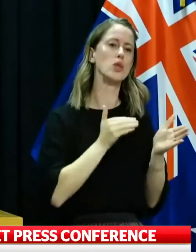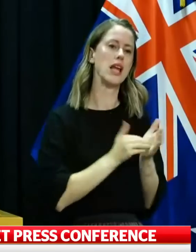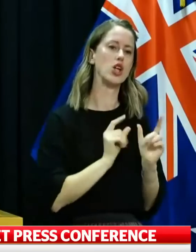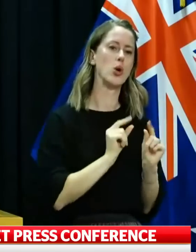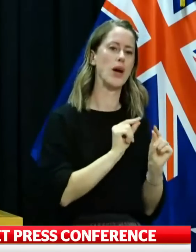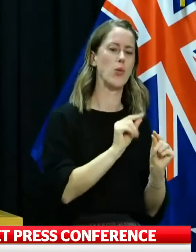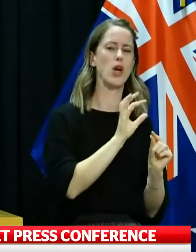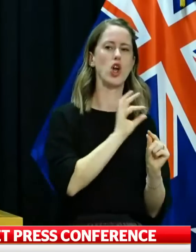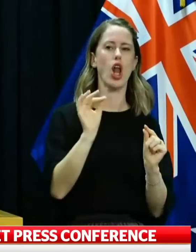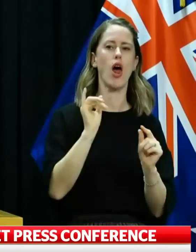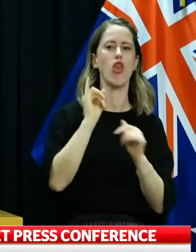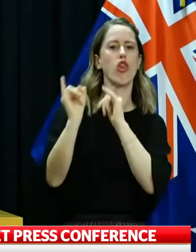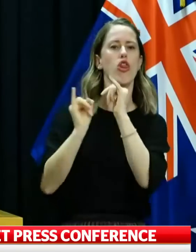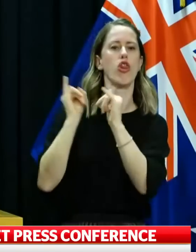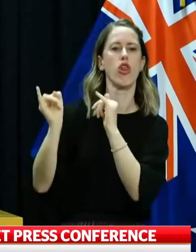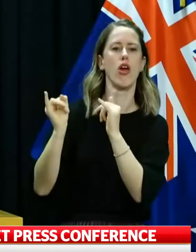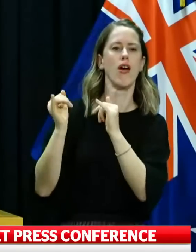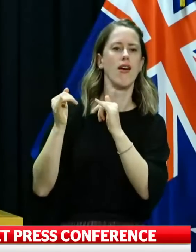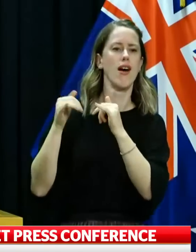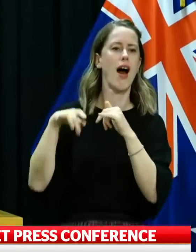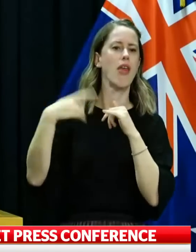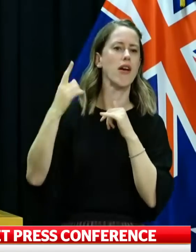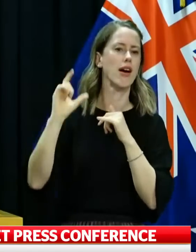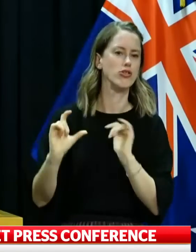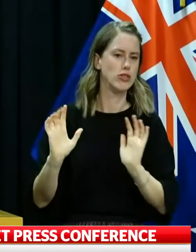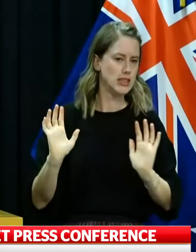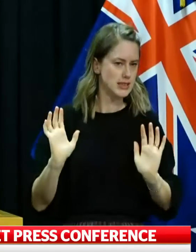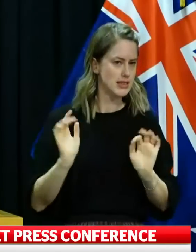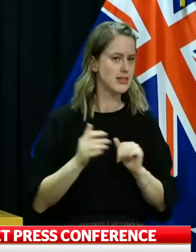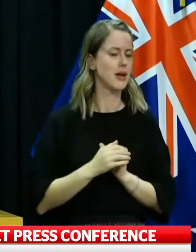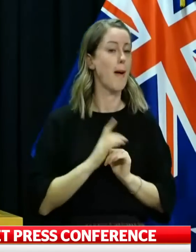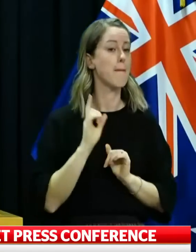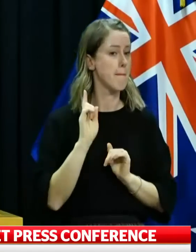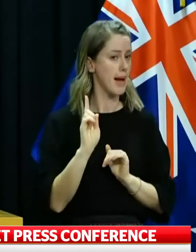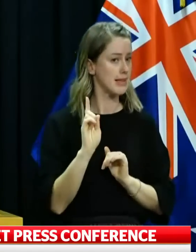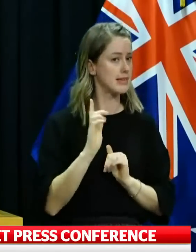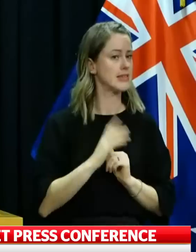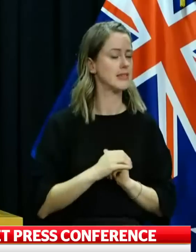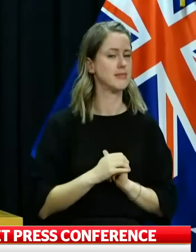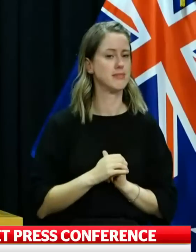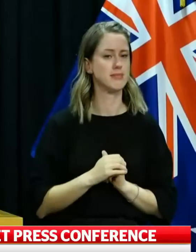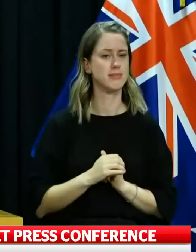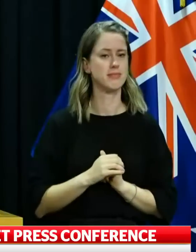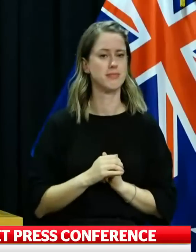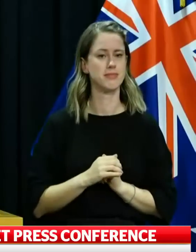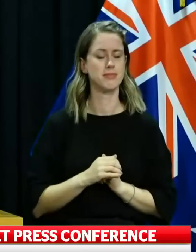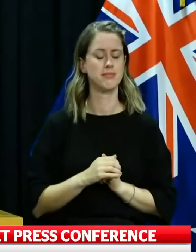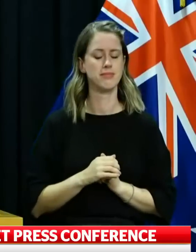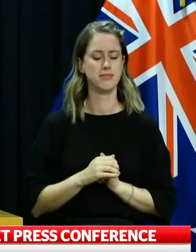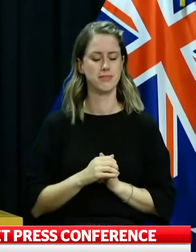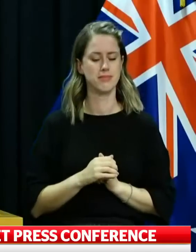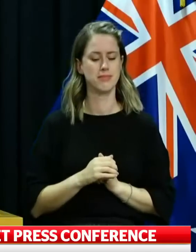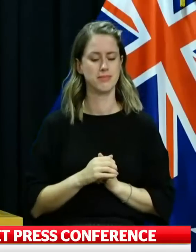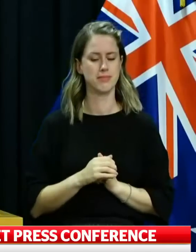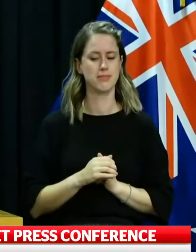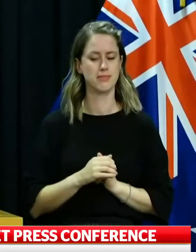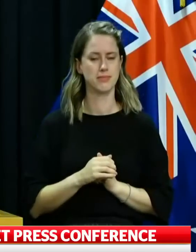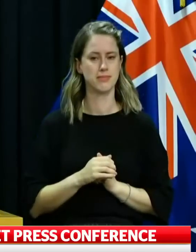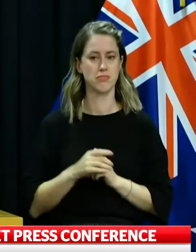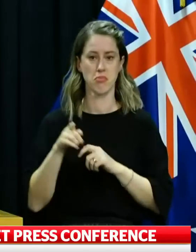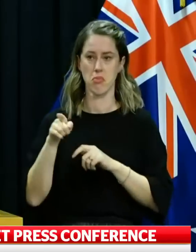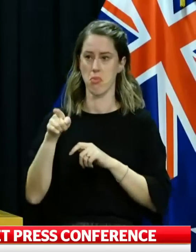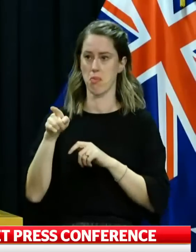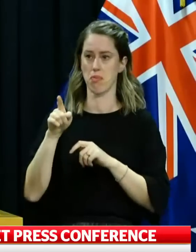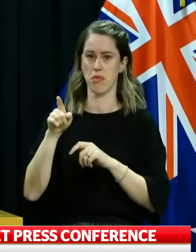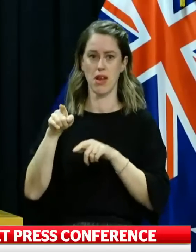rather than casting around at the position of other nations. But I'm sure that what has already been